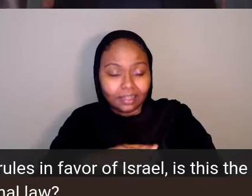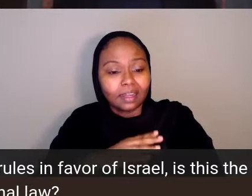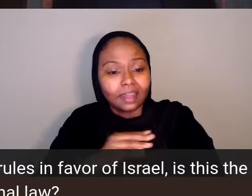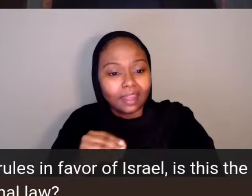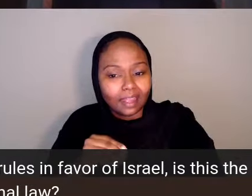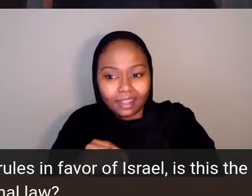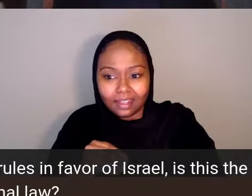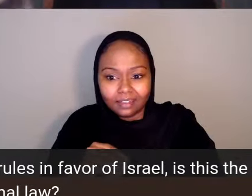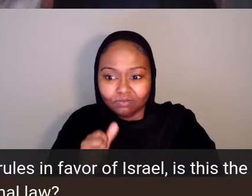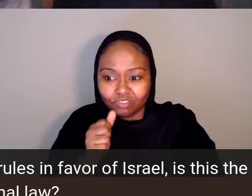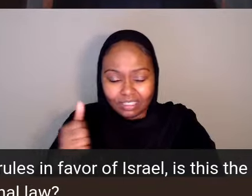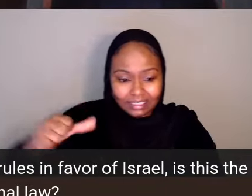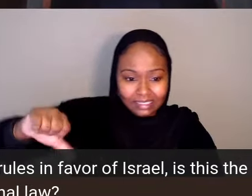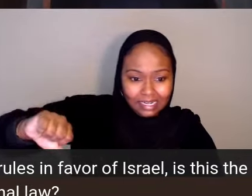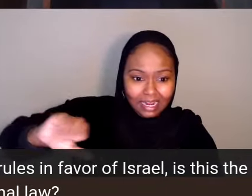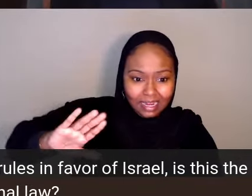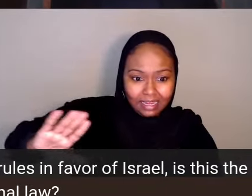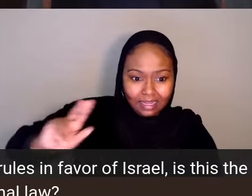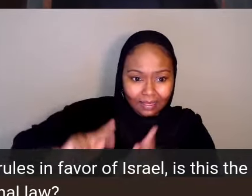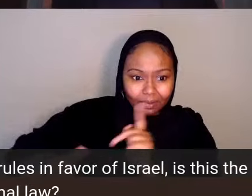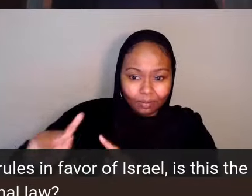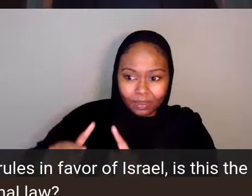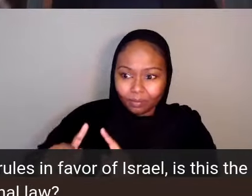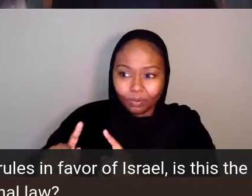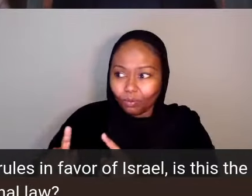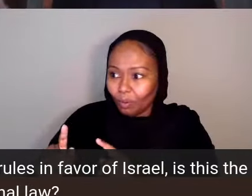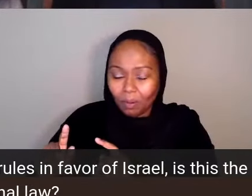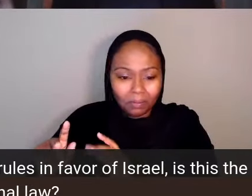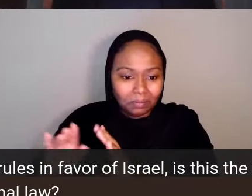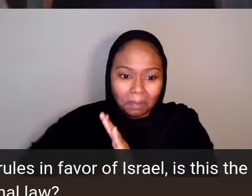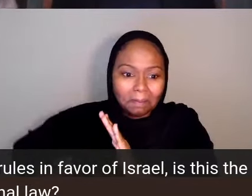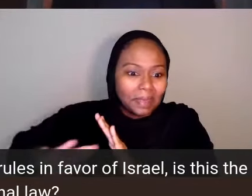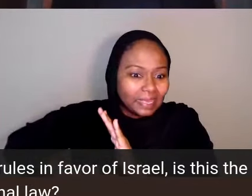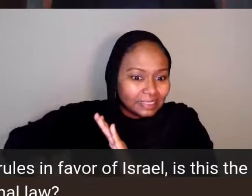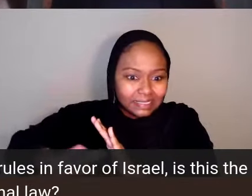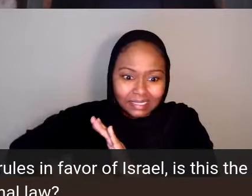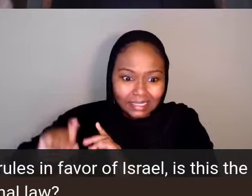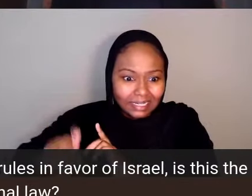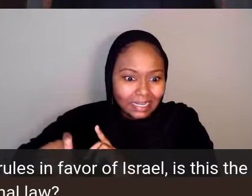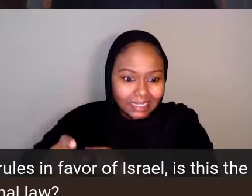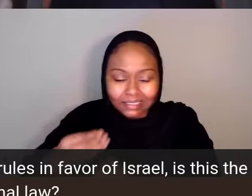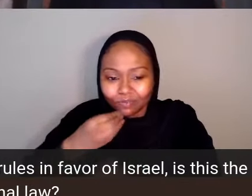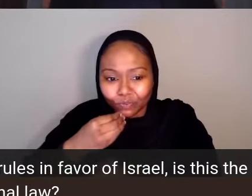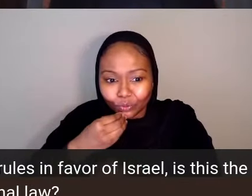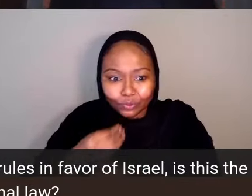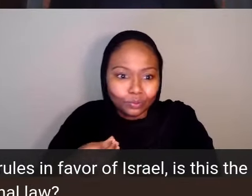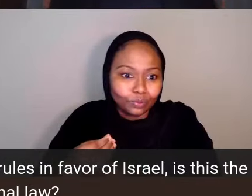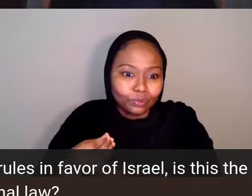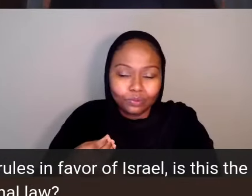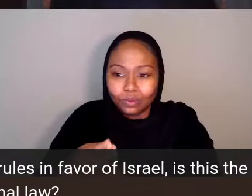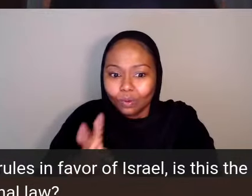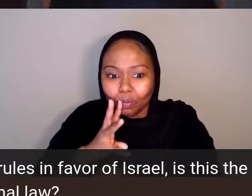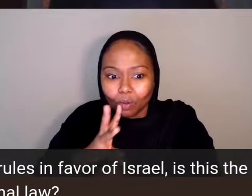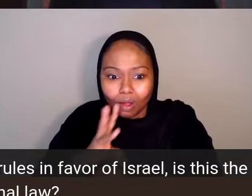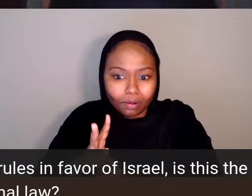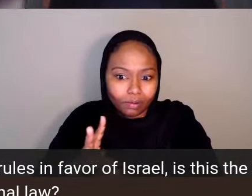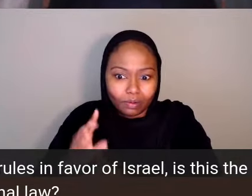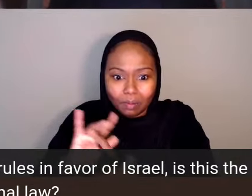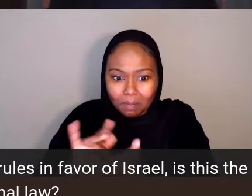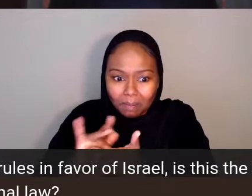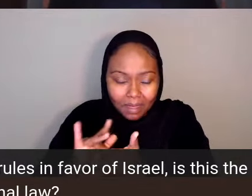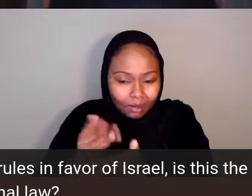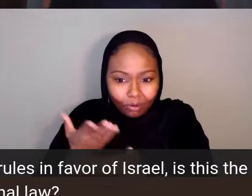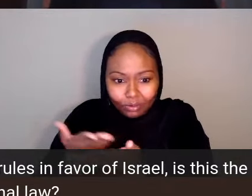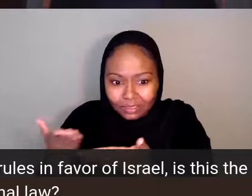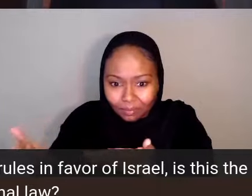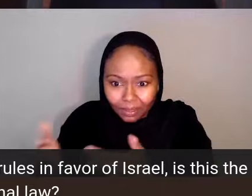the population the basic necessities of life: food, fuel, electricity, water, medical supplies,